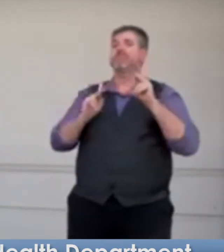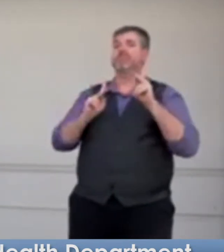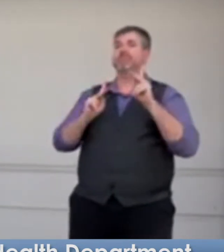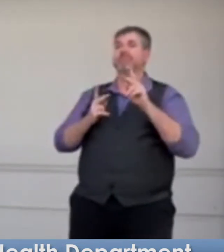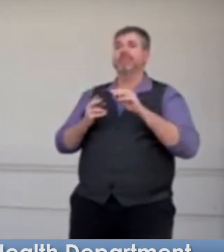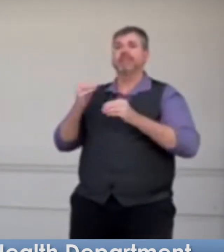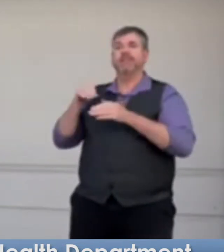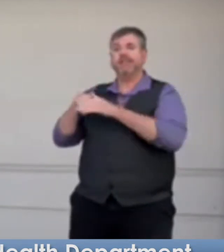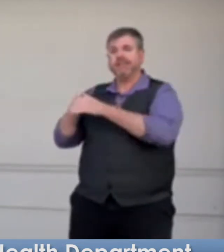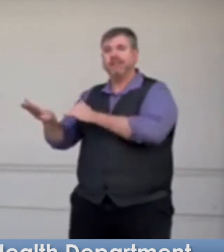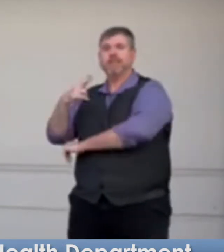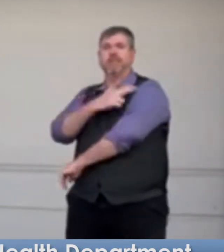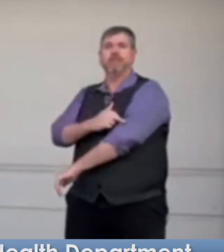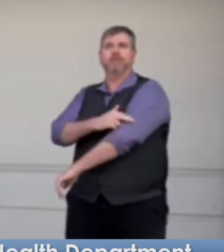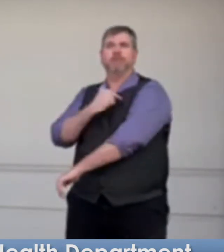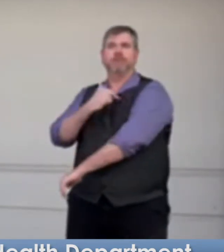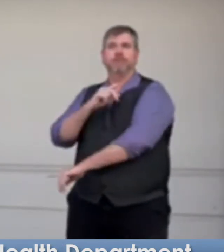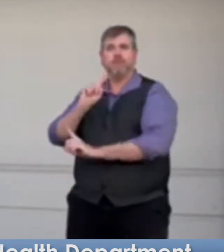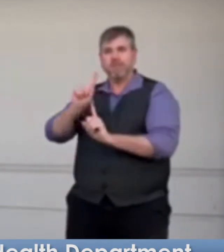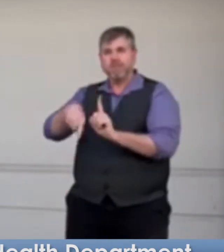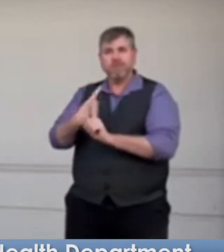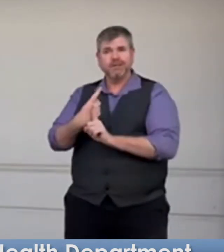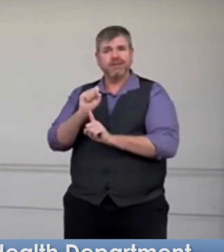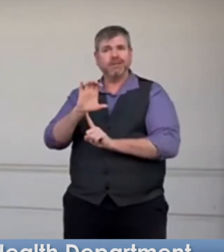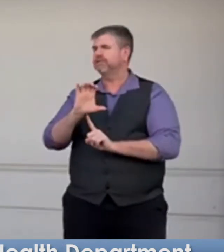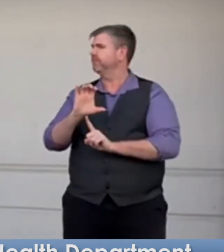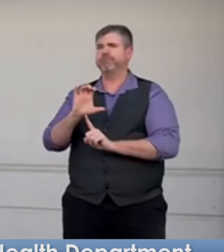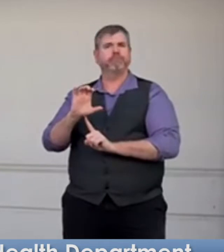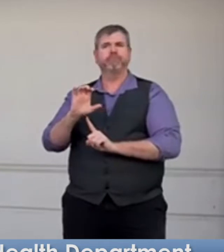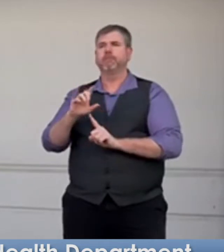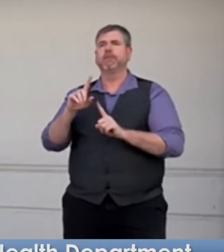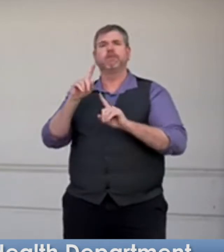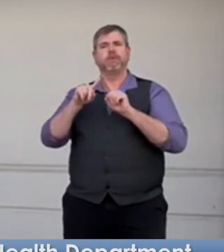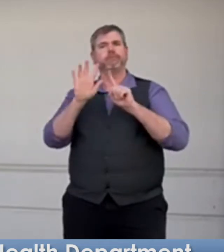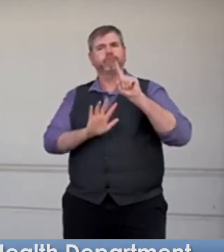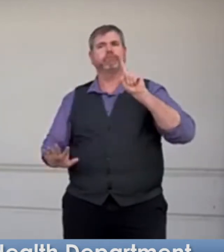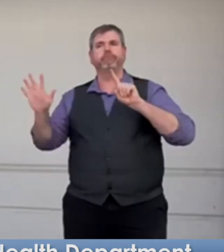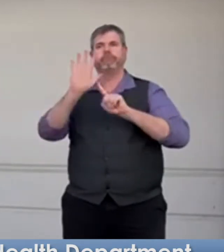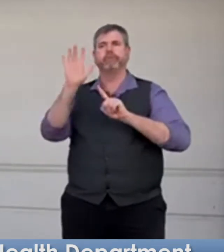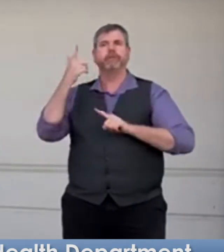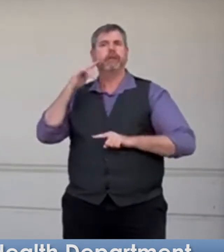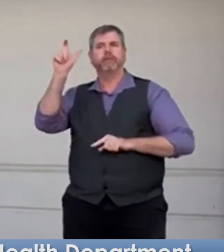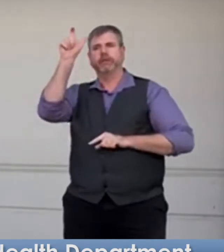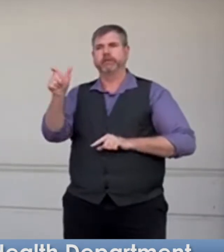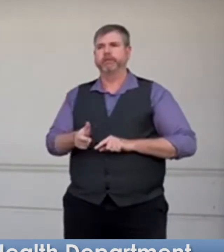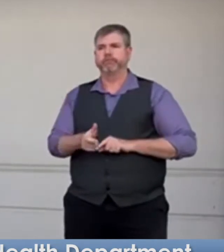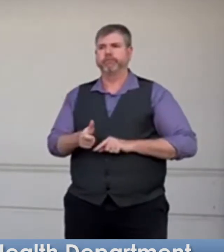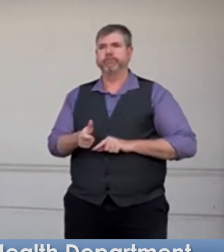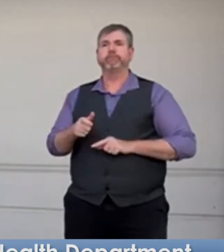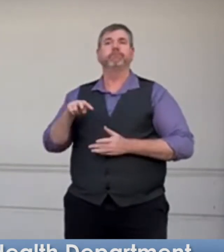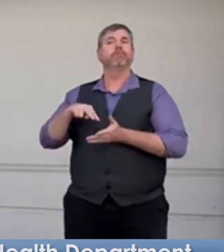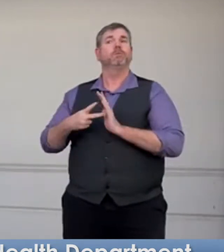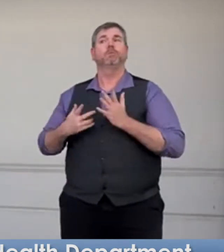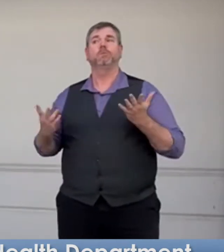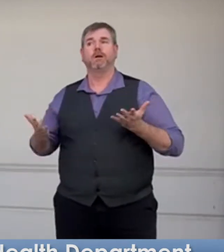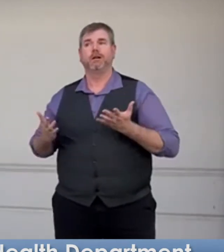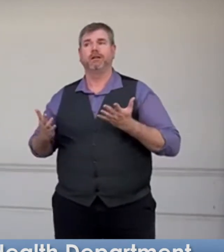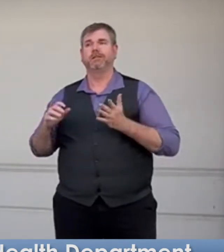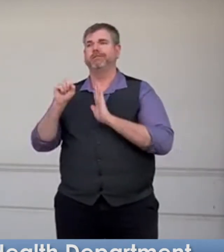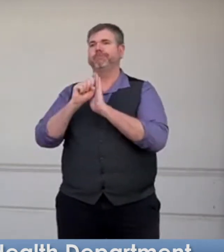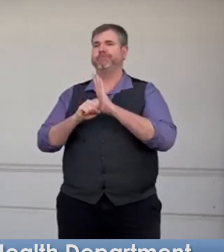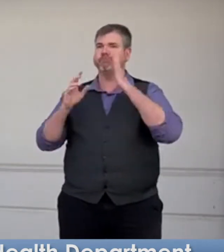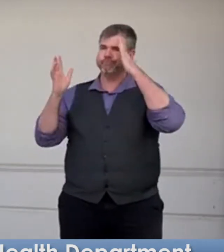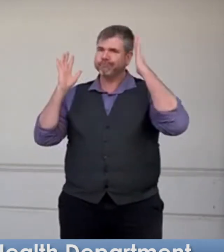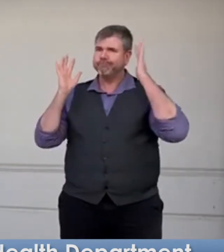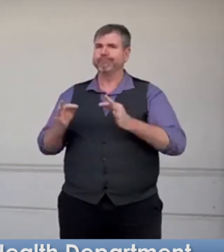state of California and also here in Santa Clara County. And so as a result of that, the state has placed the county in